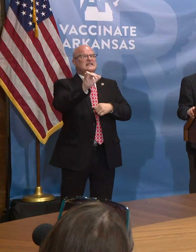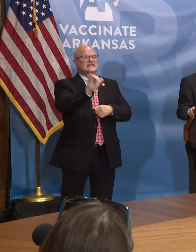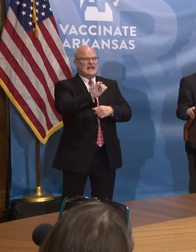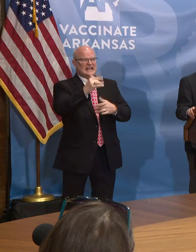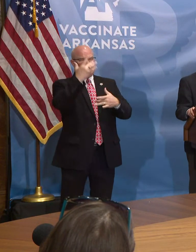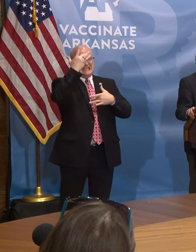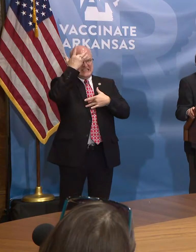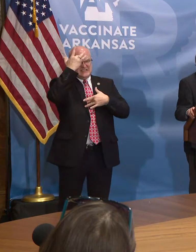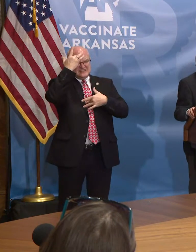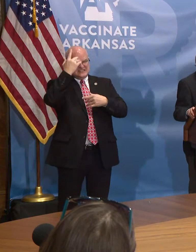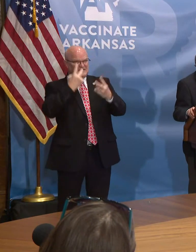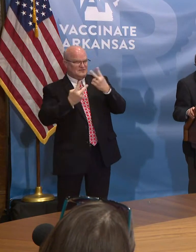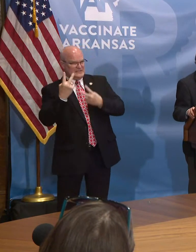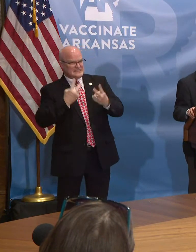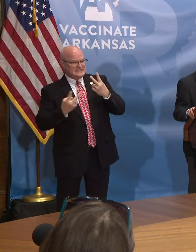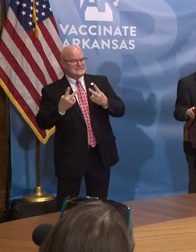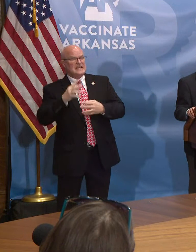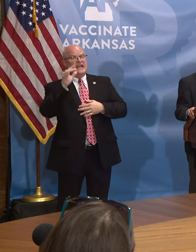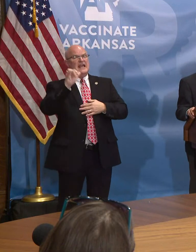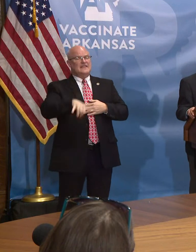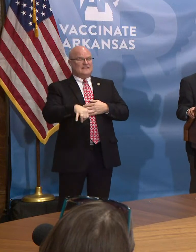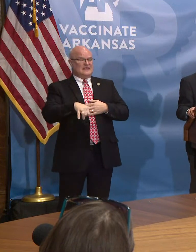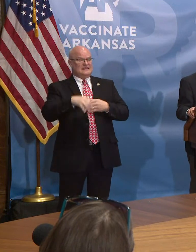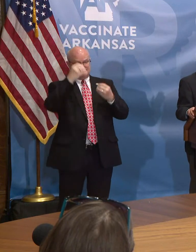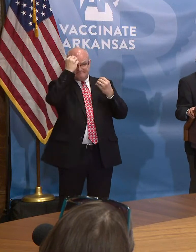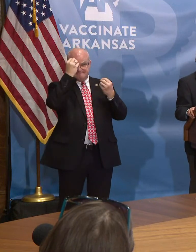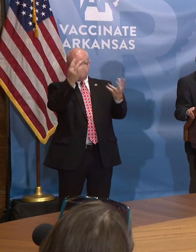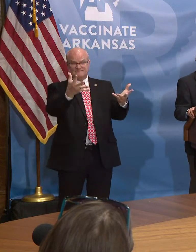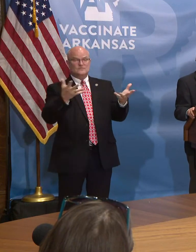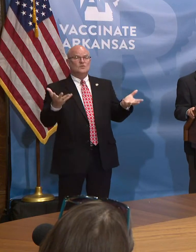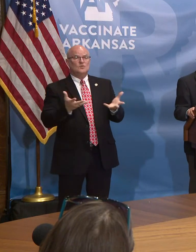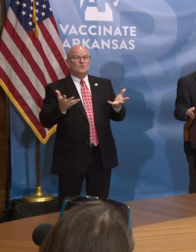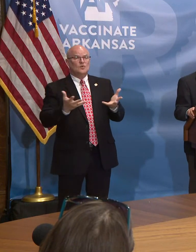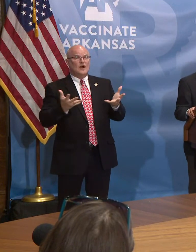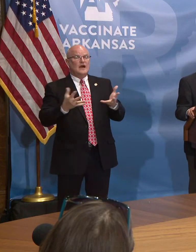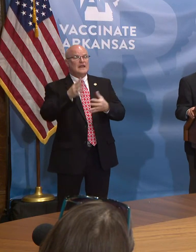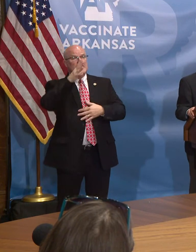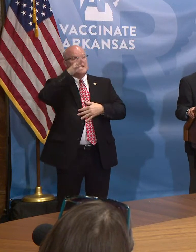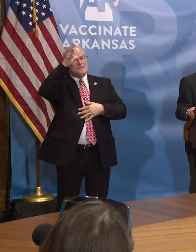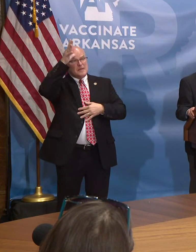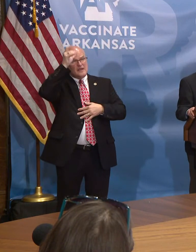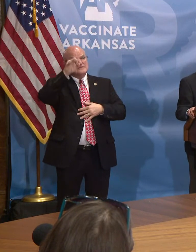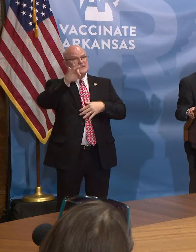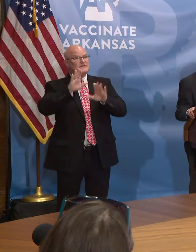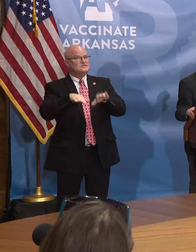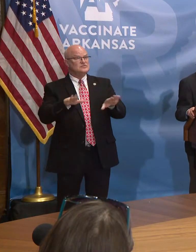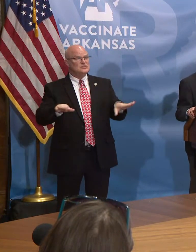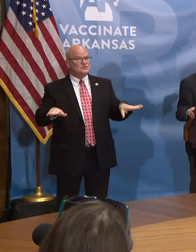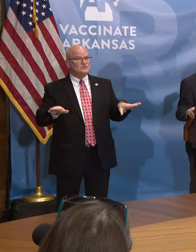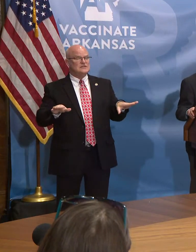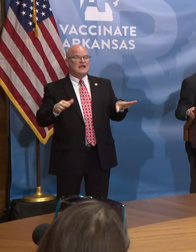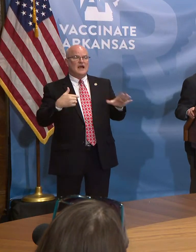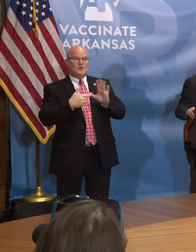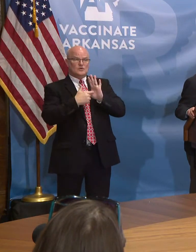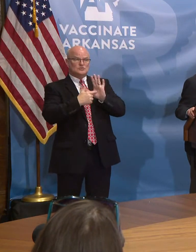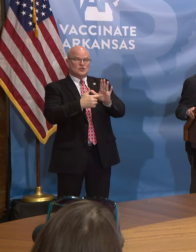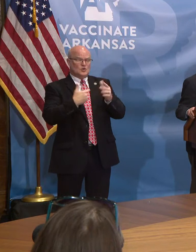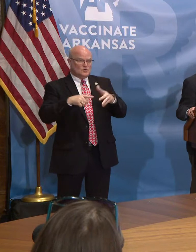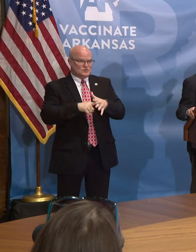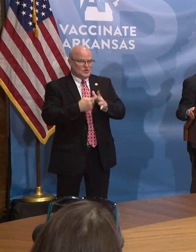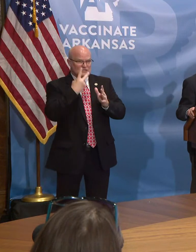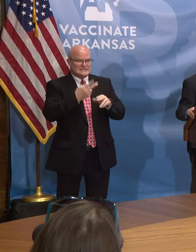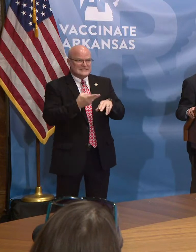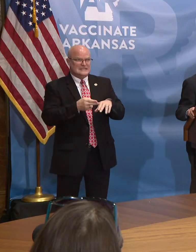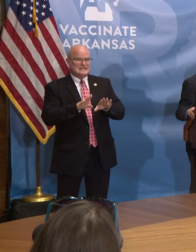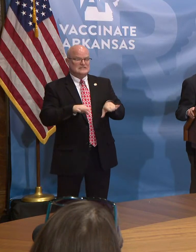room visits. And it's the take-home message from this is for the parents of children. I want to show that we are starting to see